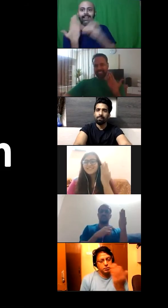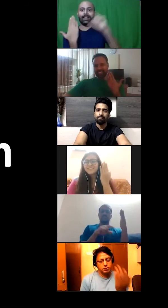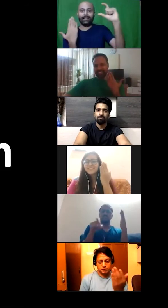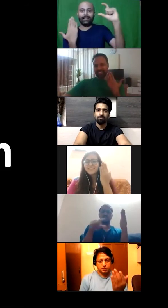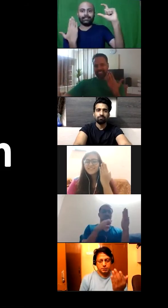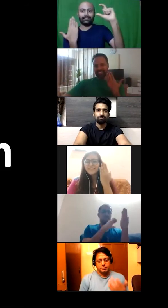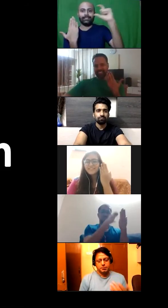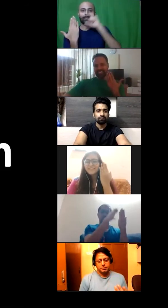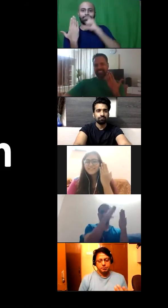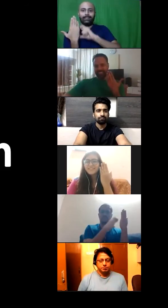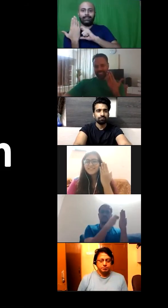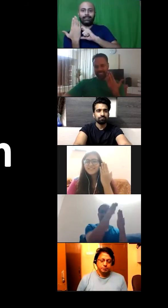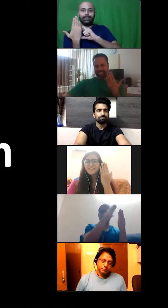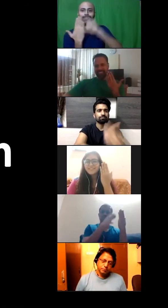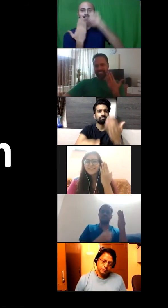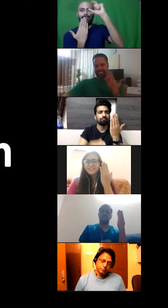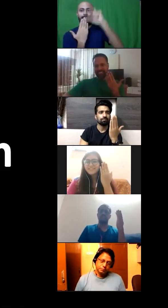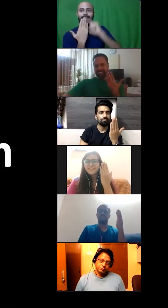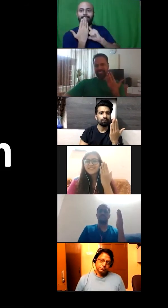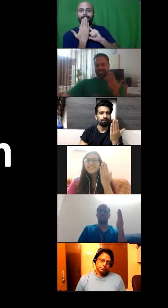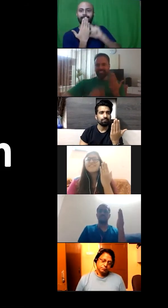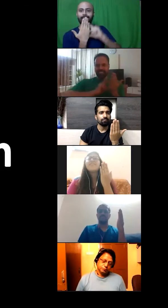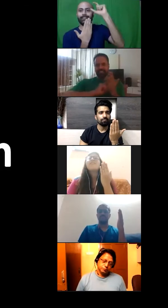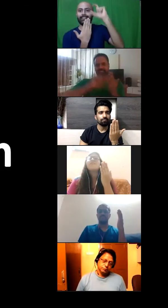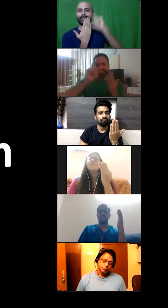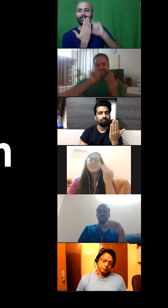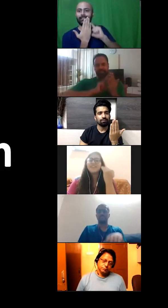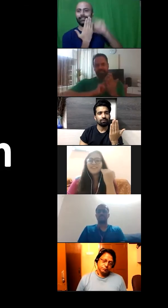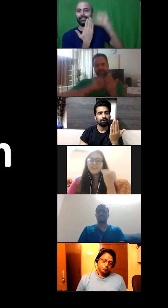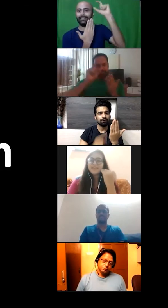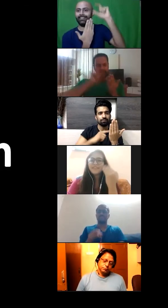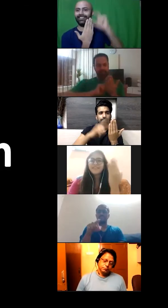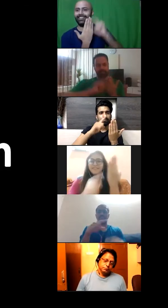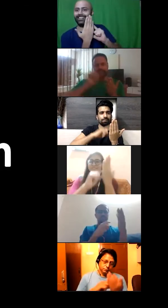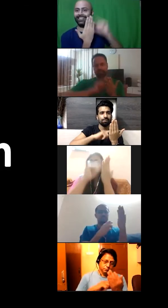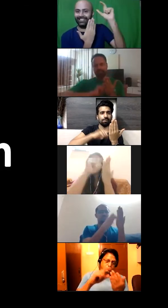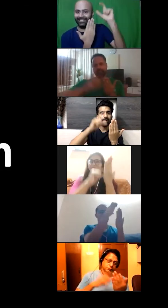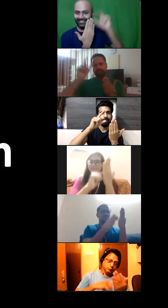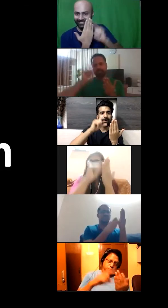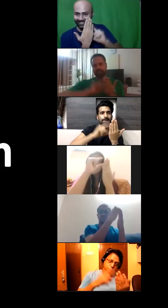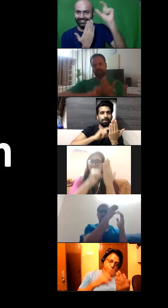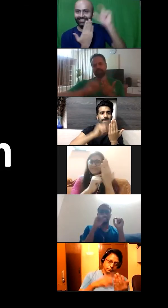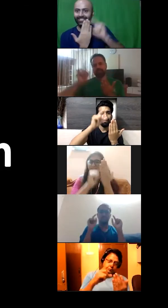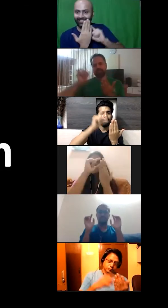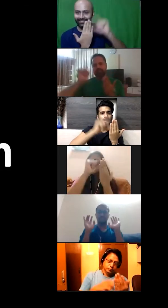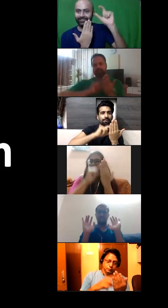in front of you, not the opposite. So you have to sign like this way.